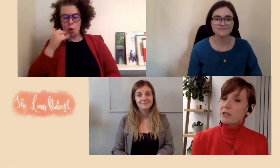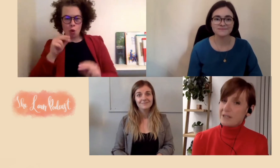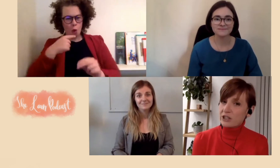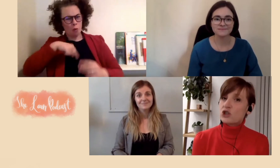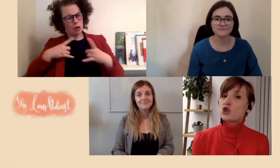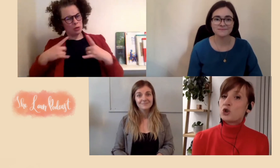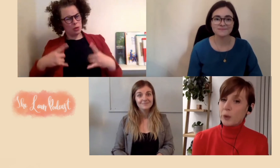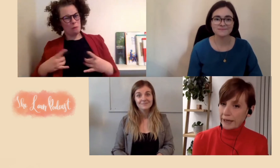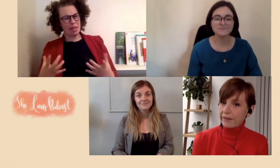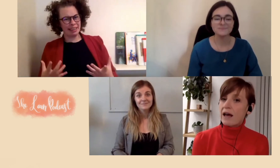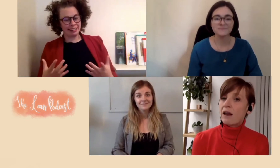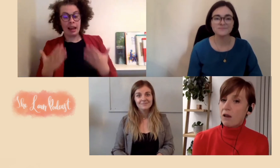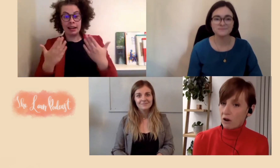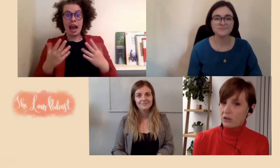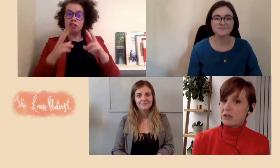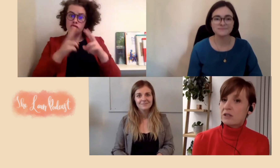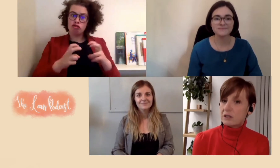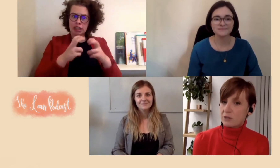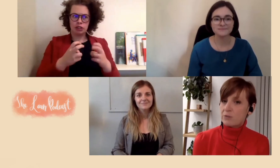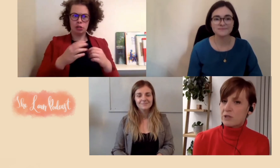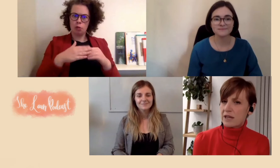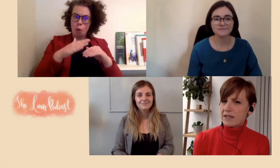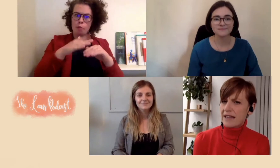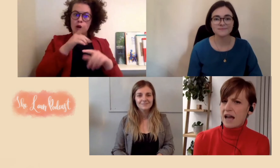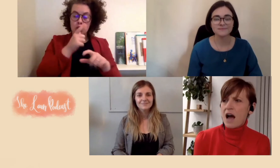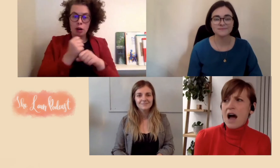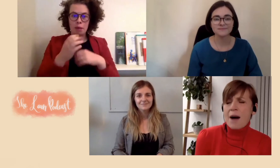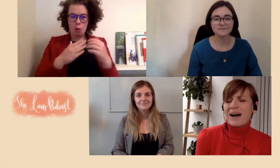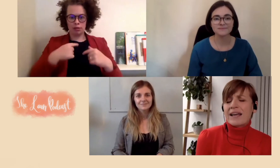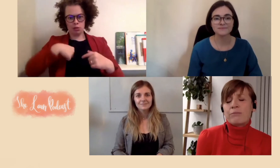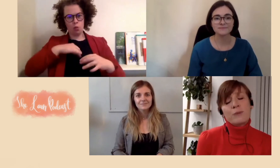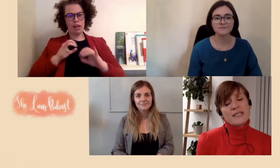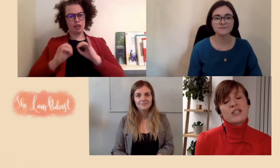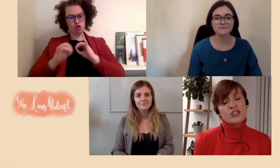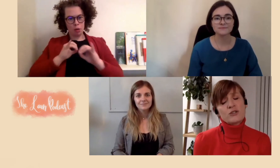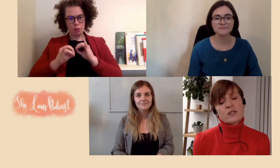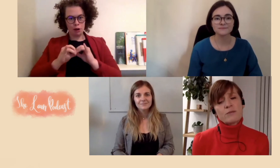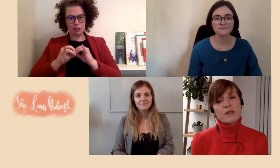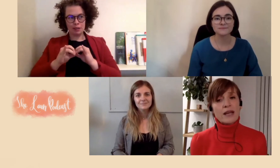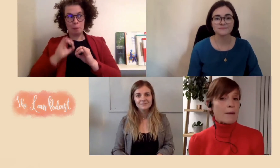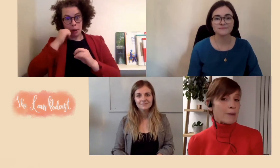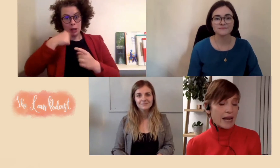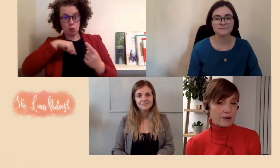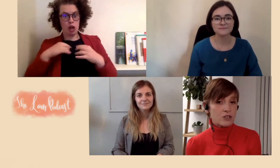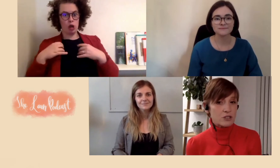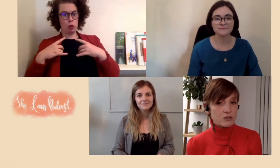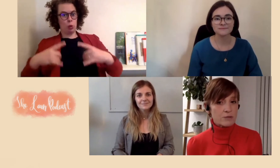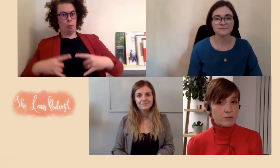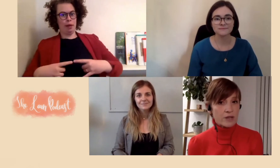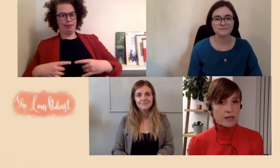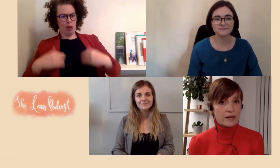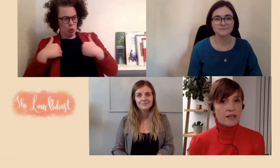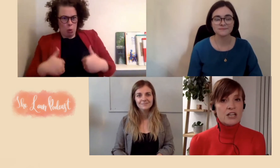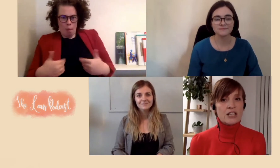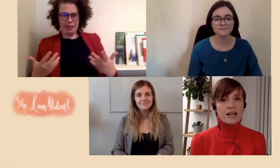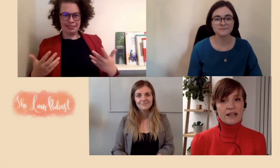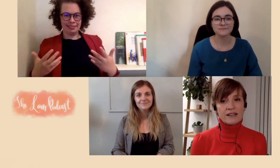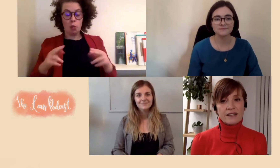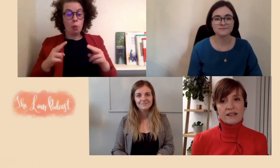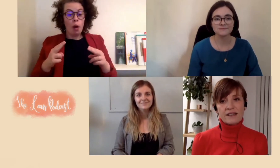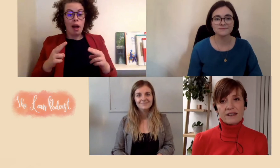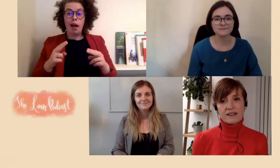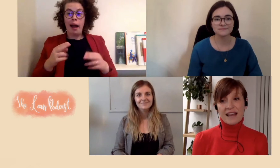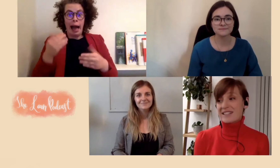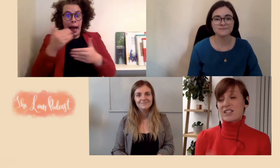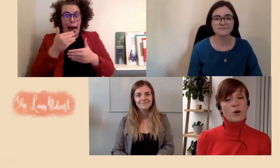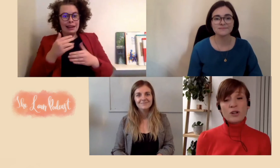telephone. And more in current research, it is talking about aspects of interpreting as human, right? Because we